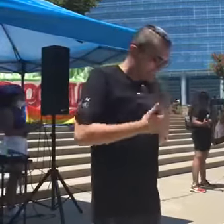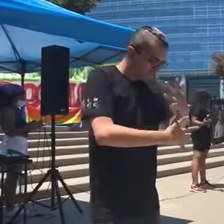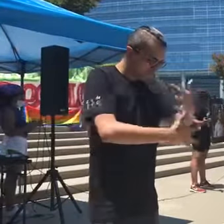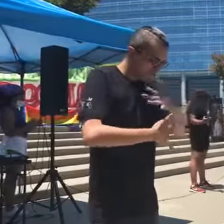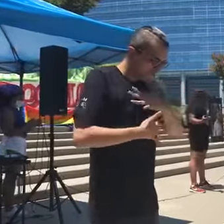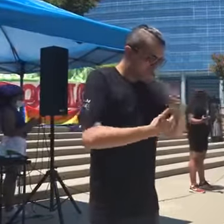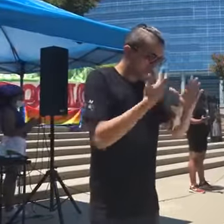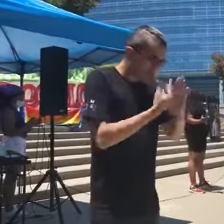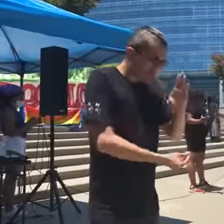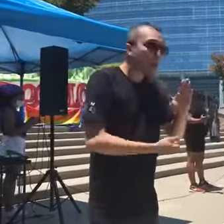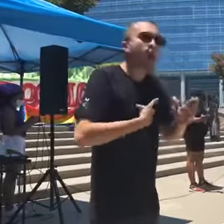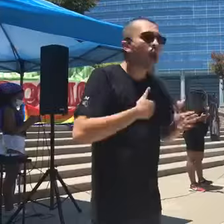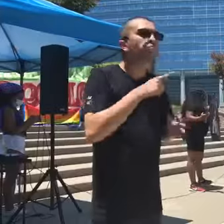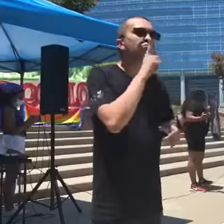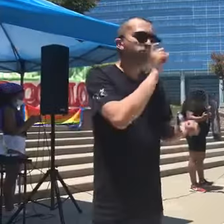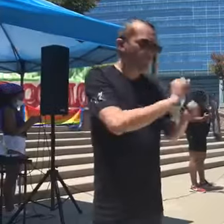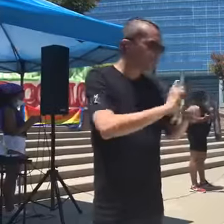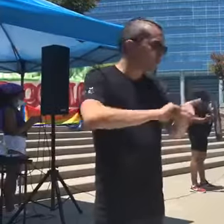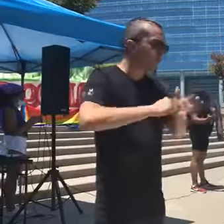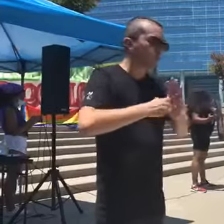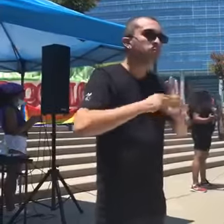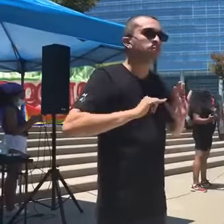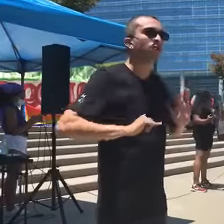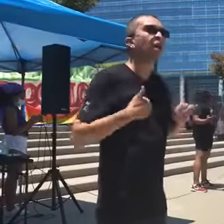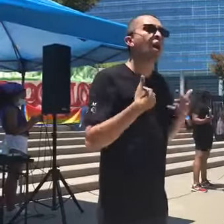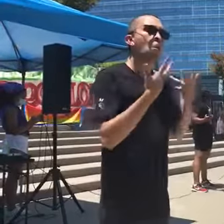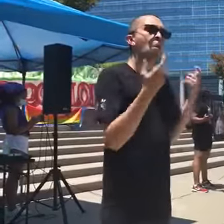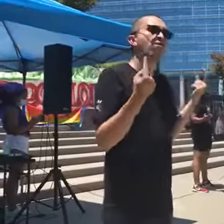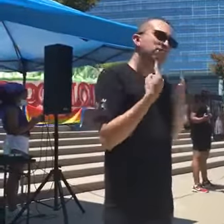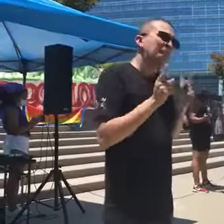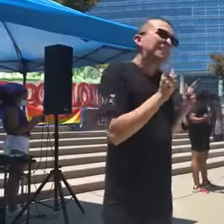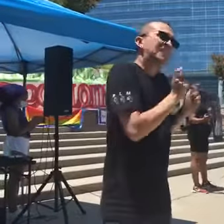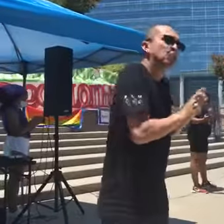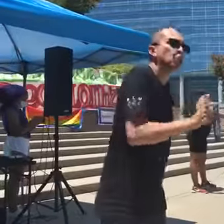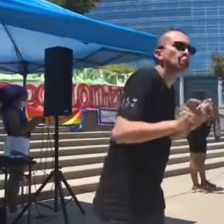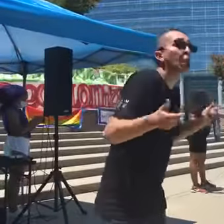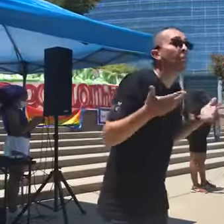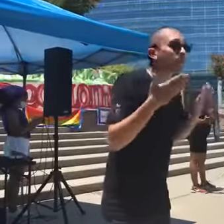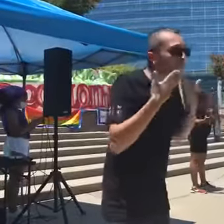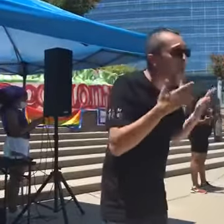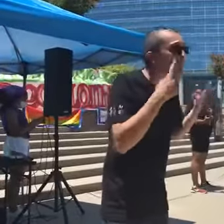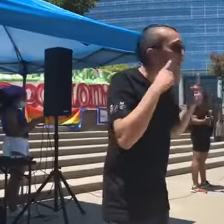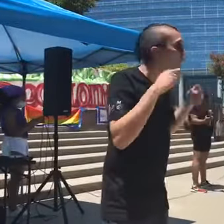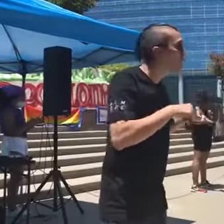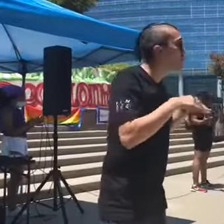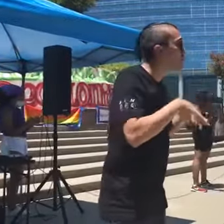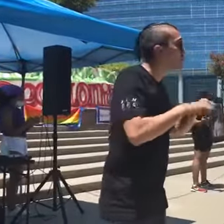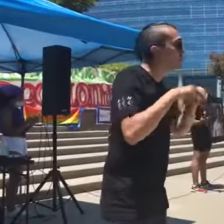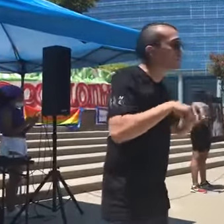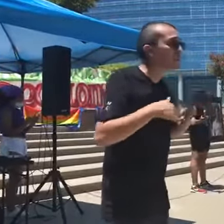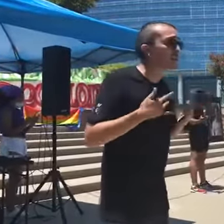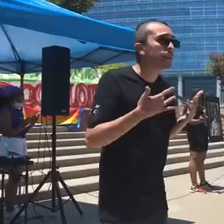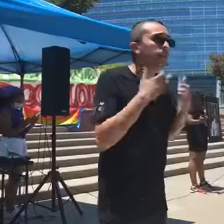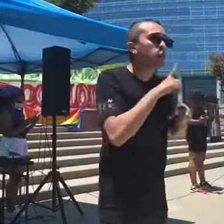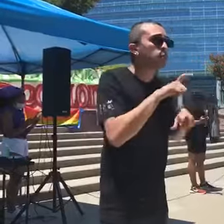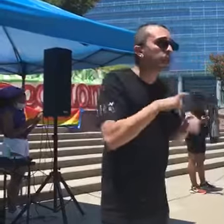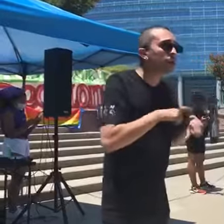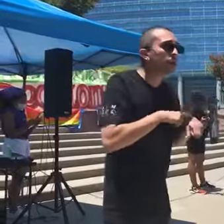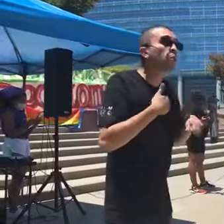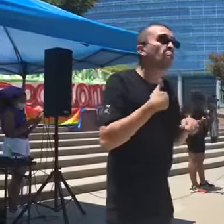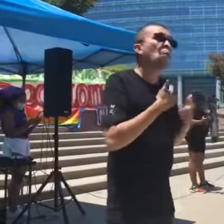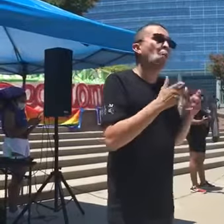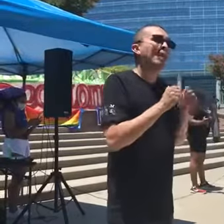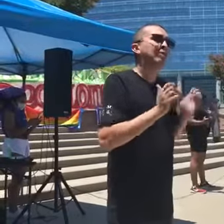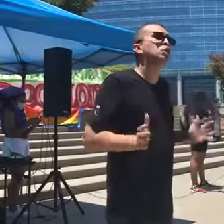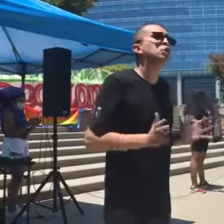I mean this from the bottom of my heart. And I want to say to each one of you guys, we thank you guys for putting on this. We thank you for your time. And just, we want to keep you guys